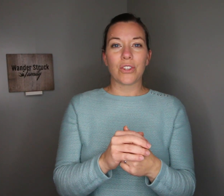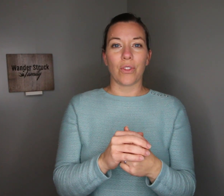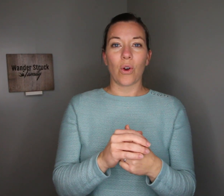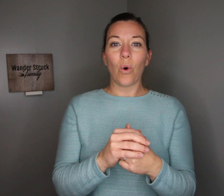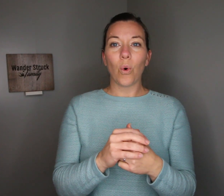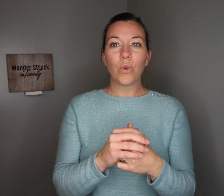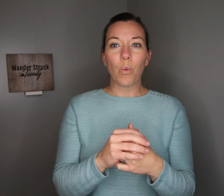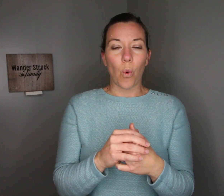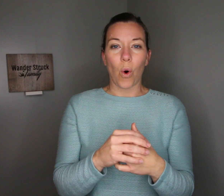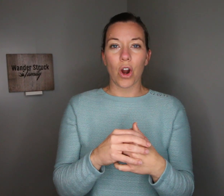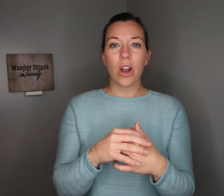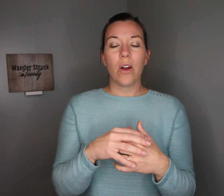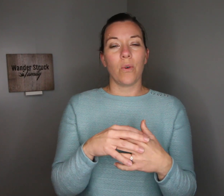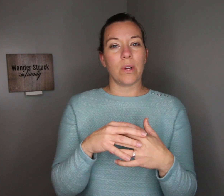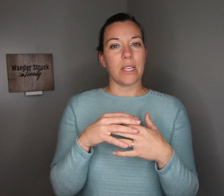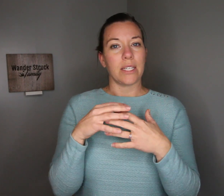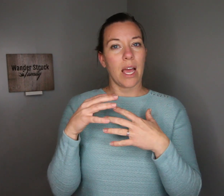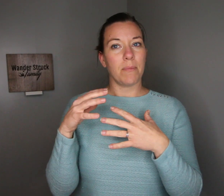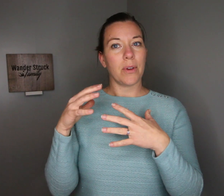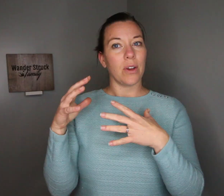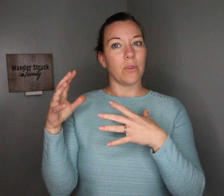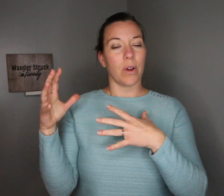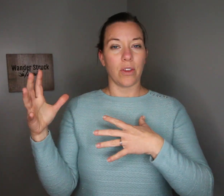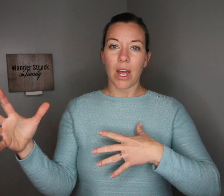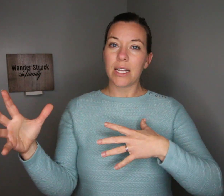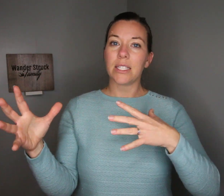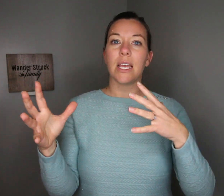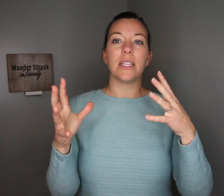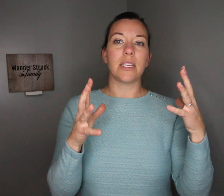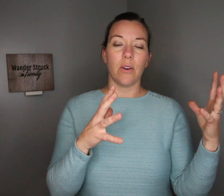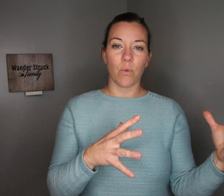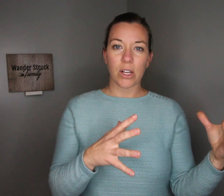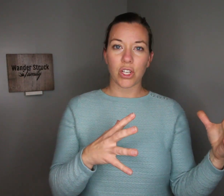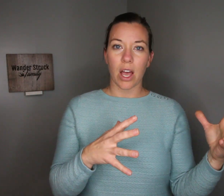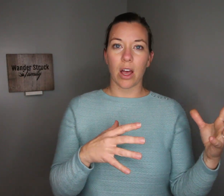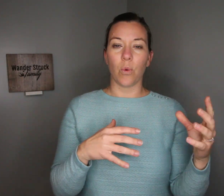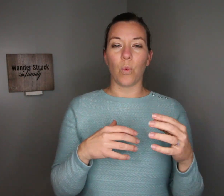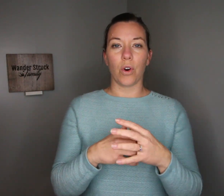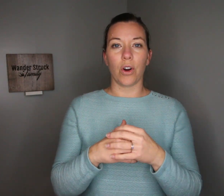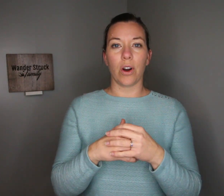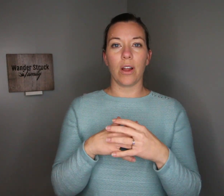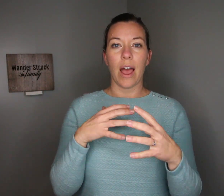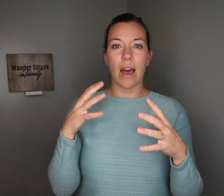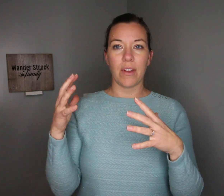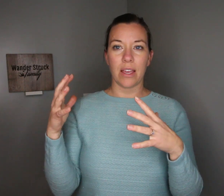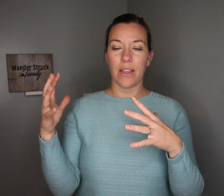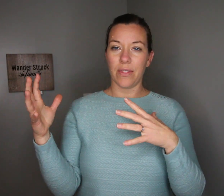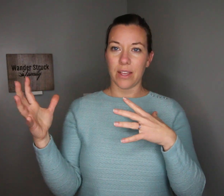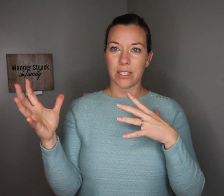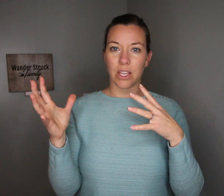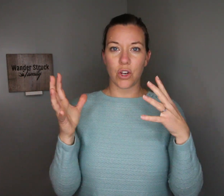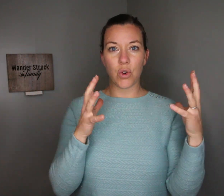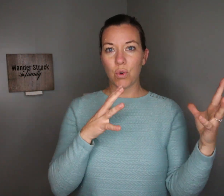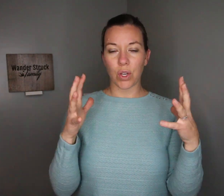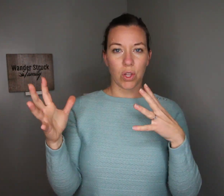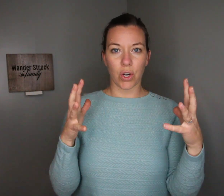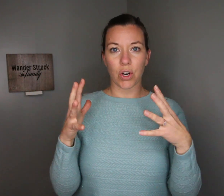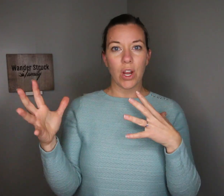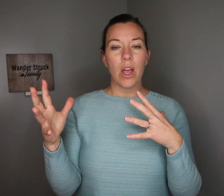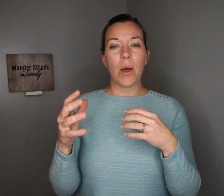the Cold War was a time period where the United States and Russia were having this nuclear